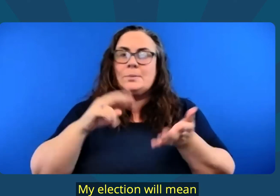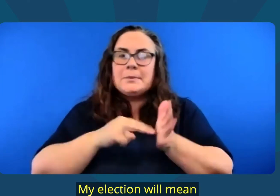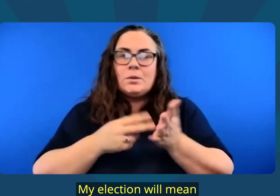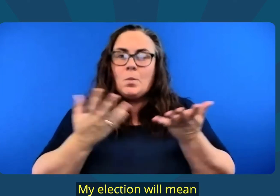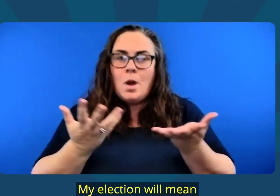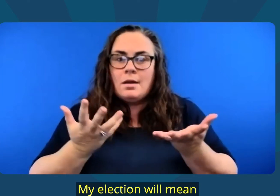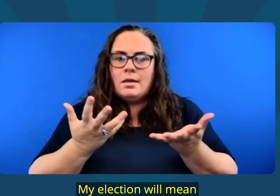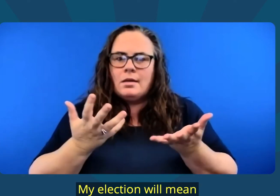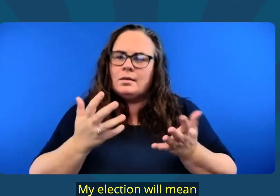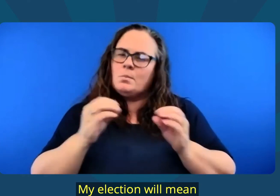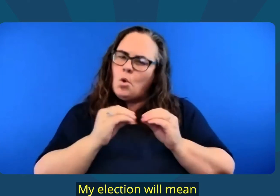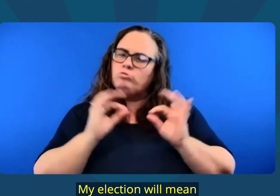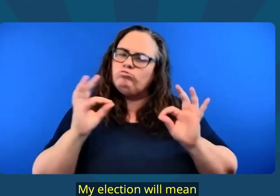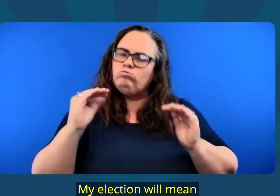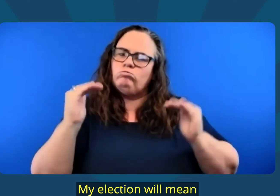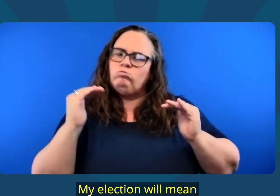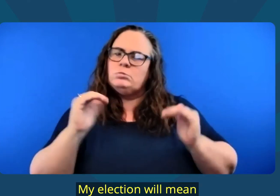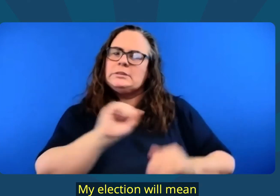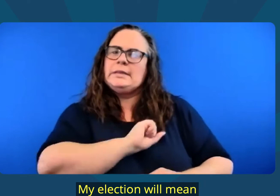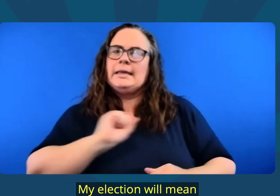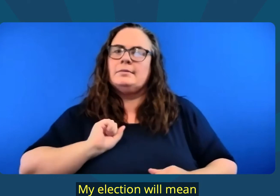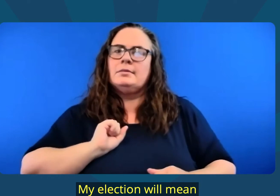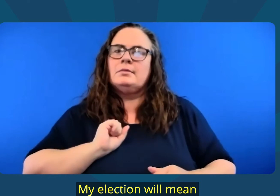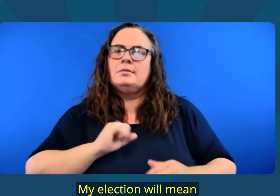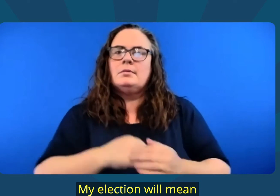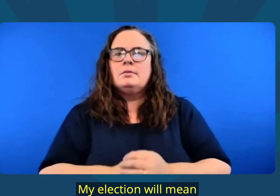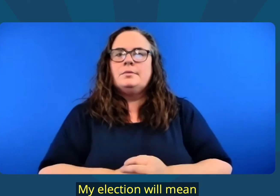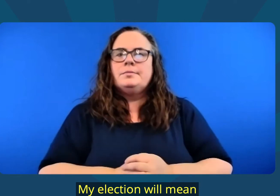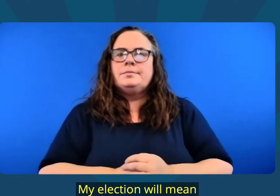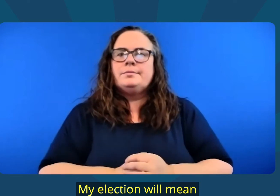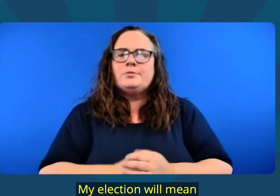My election will mean a more balanced Senate.